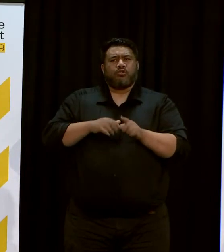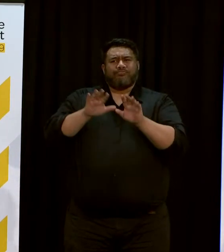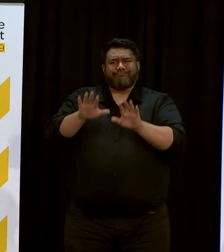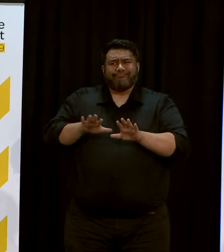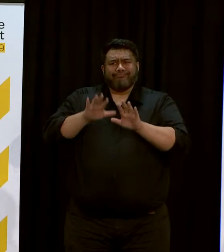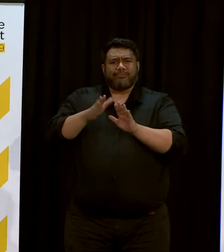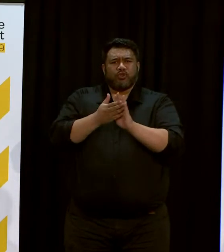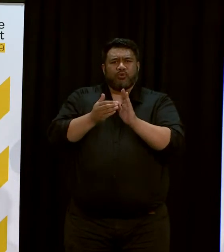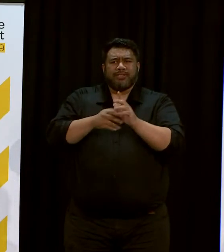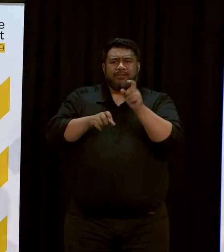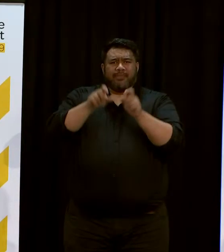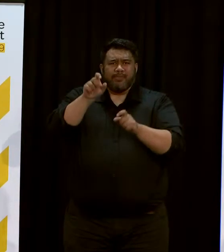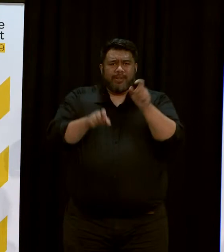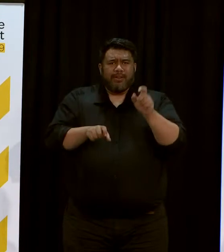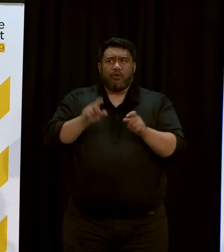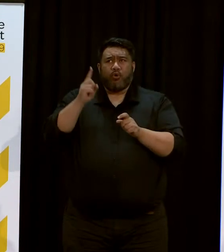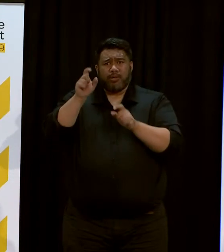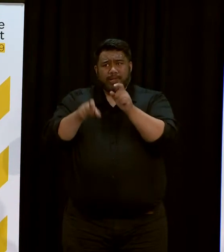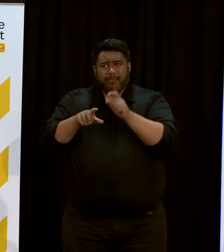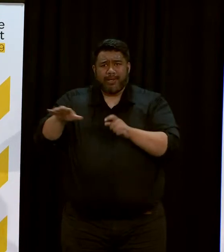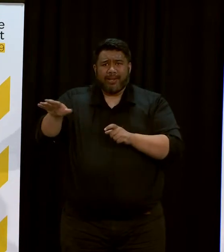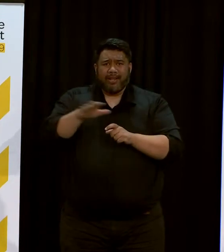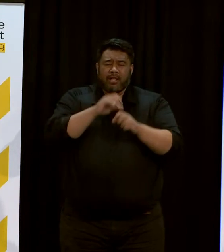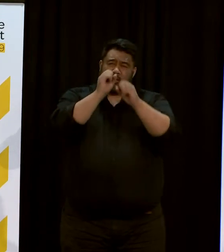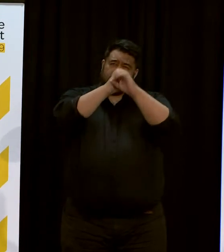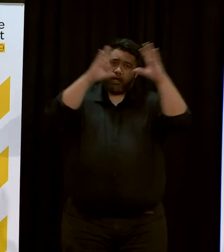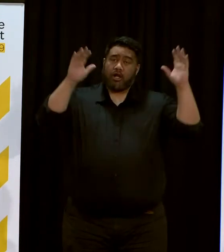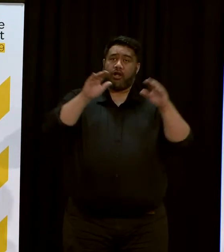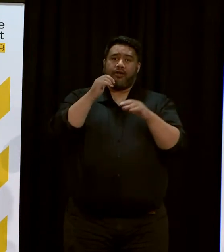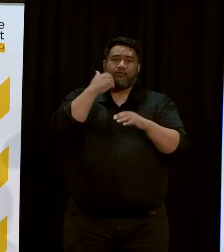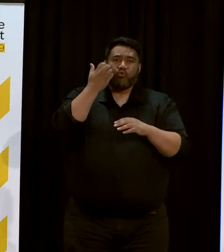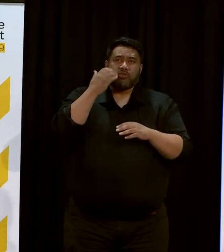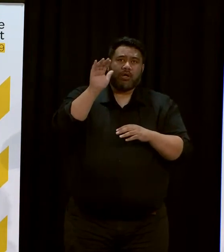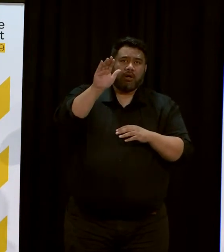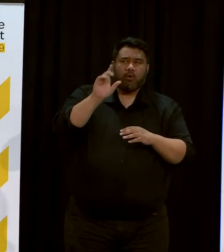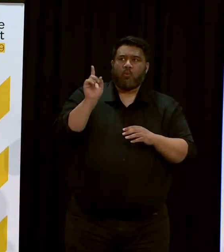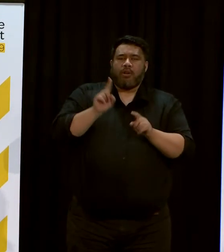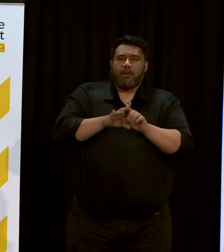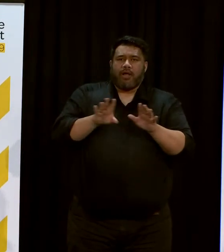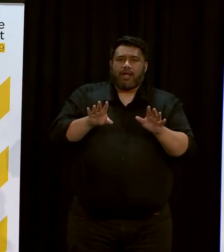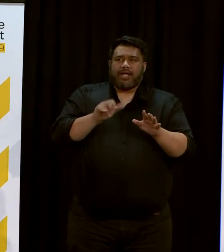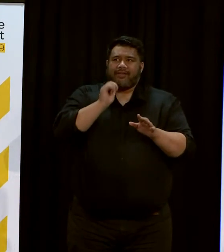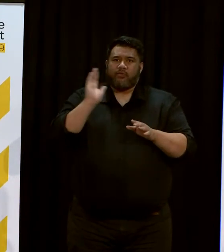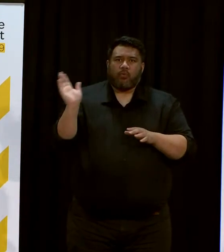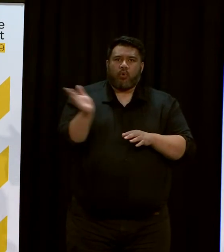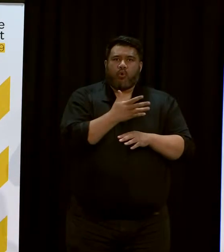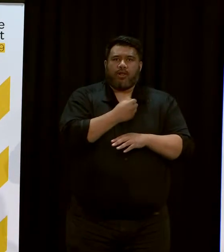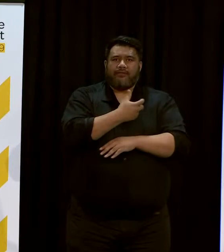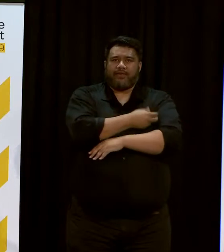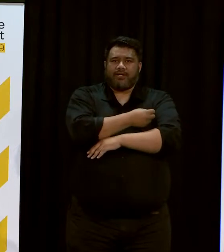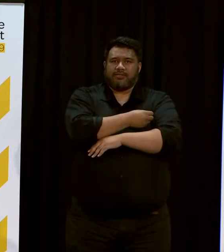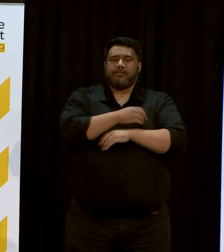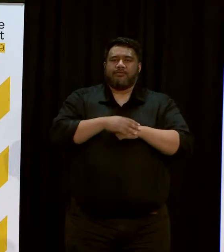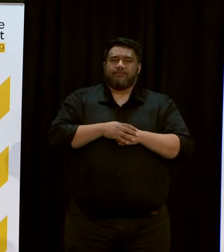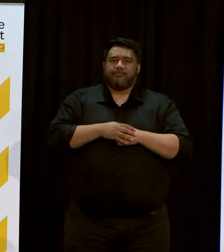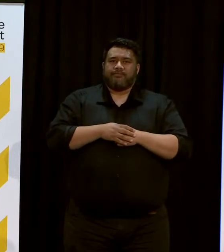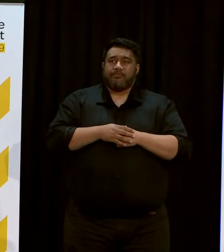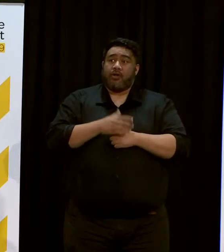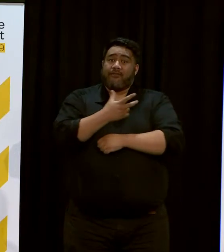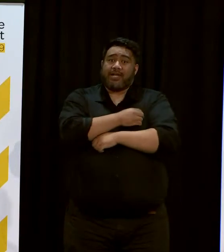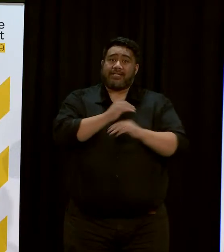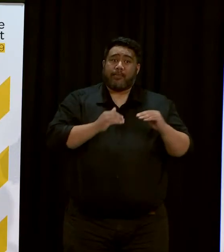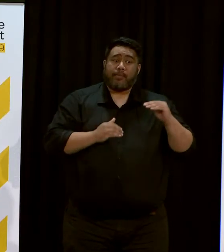about what the future looks like in a highly vaccinated environment. And so that naturally lends itself to saying, here's when we believe we can start making some